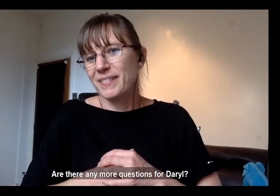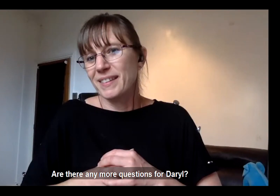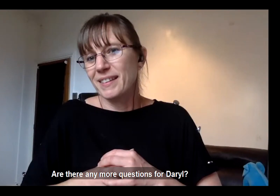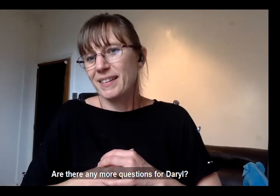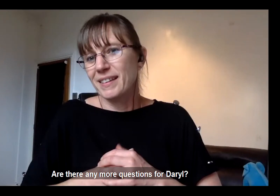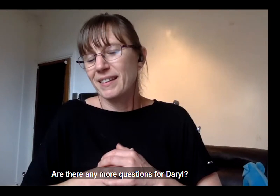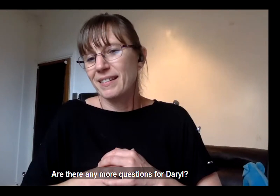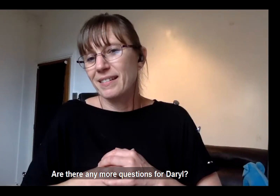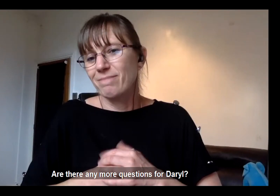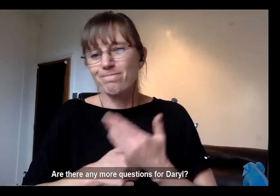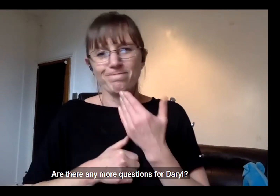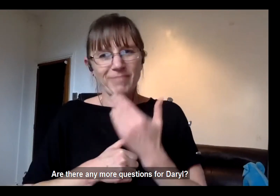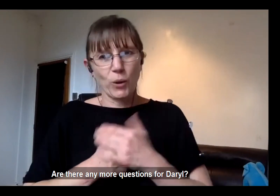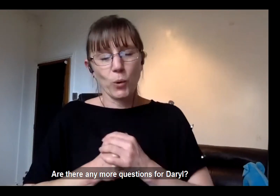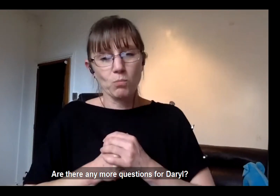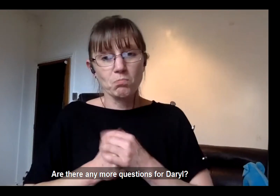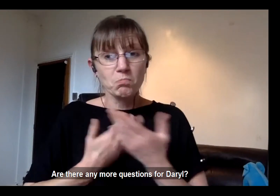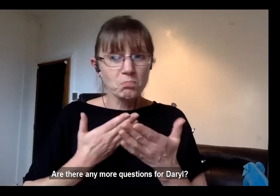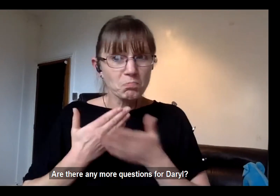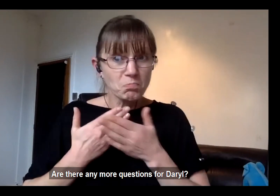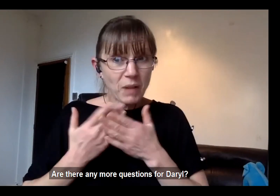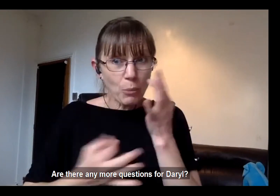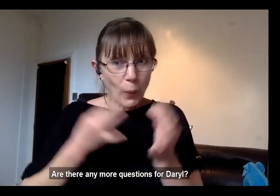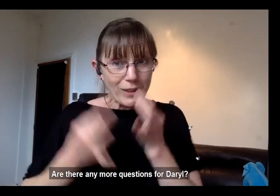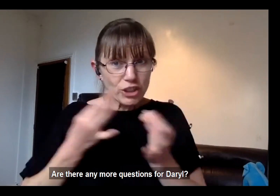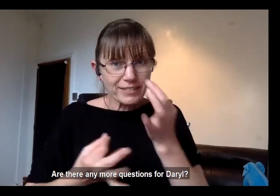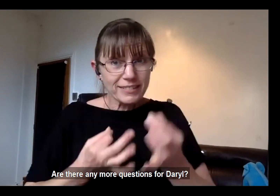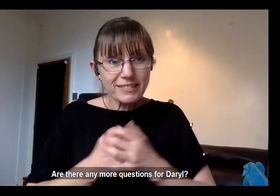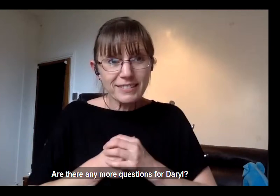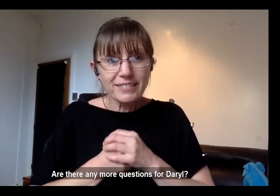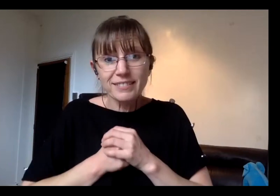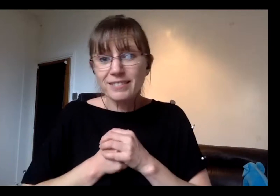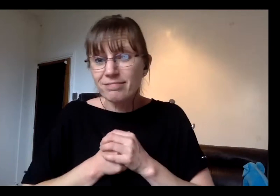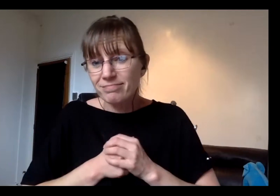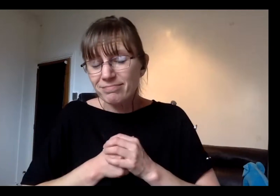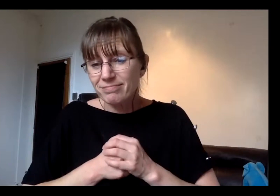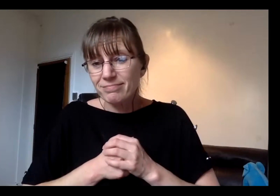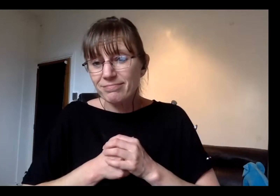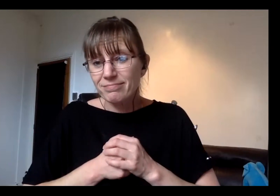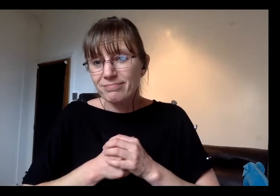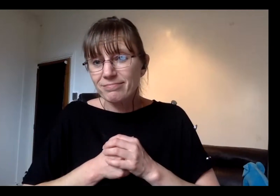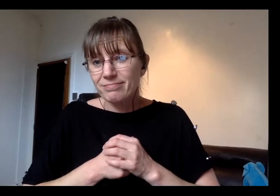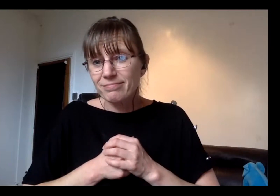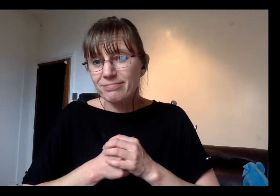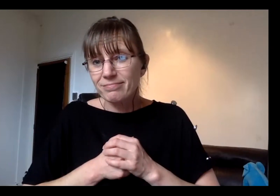Thank you, Darryl. Are there any more questions for Darryl?